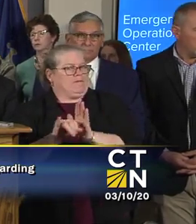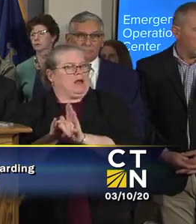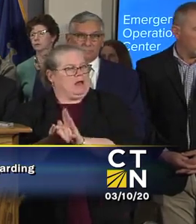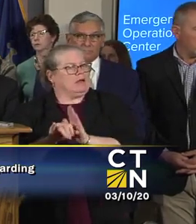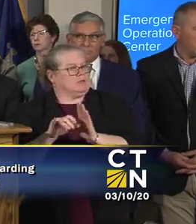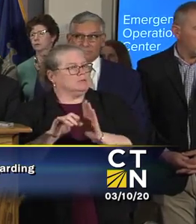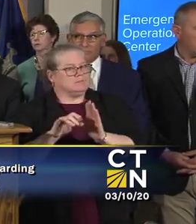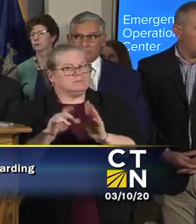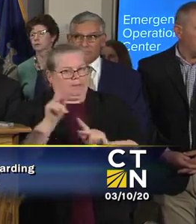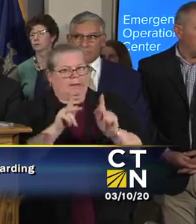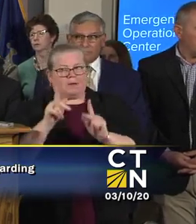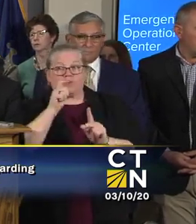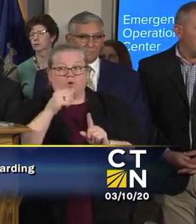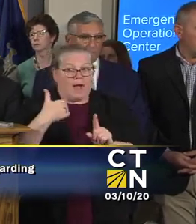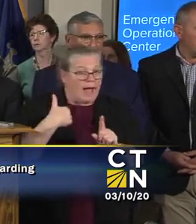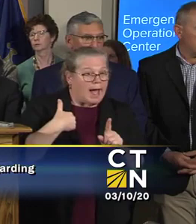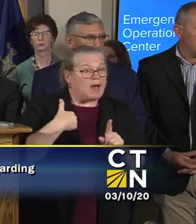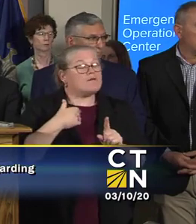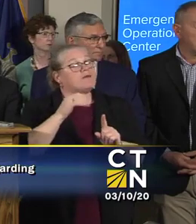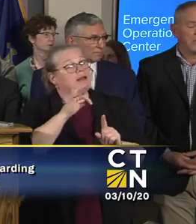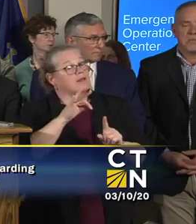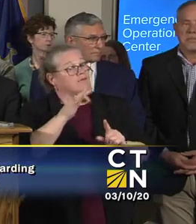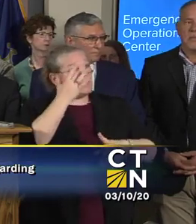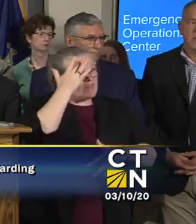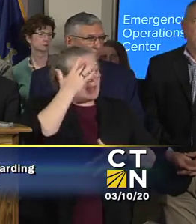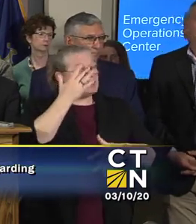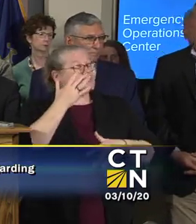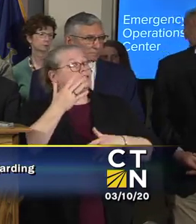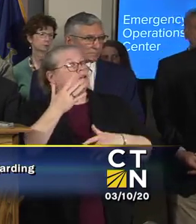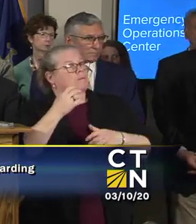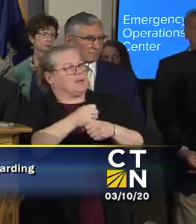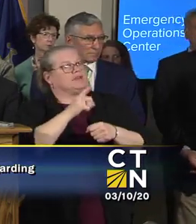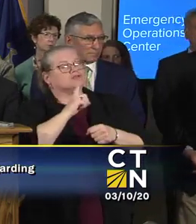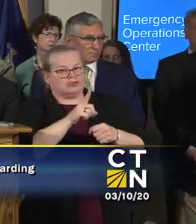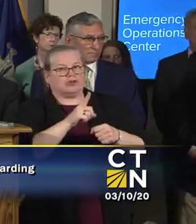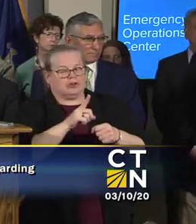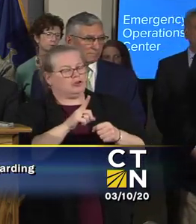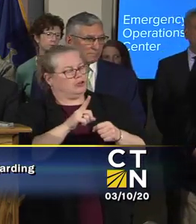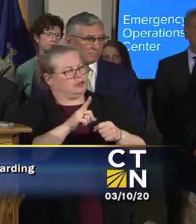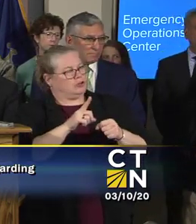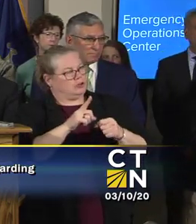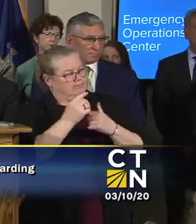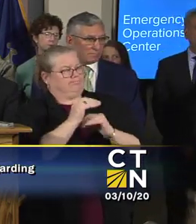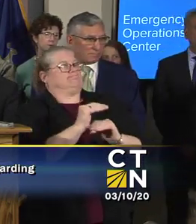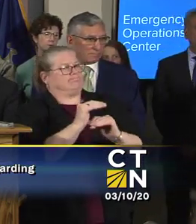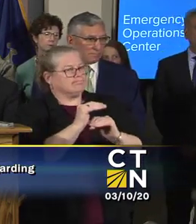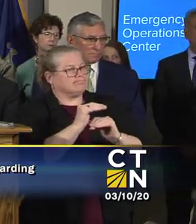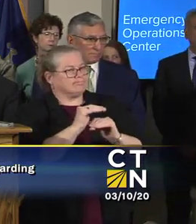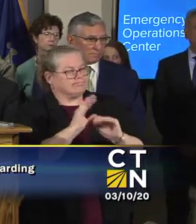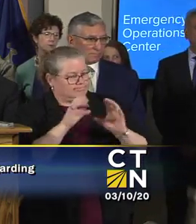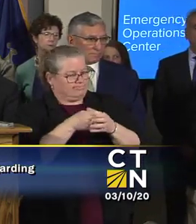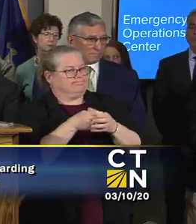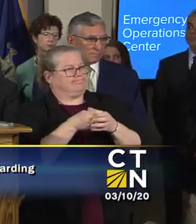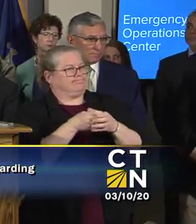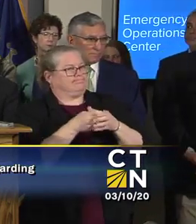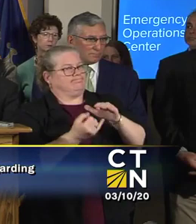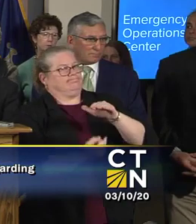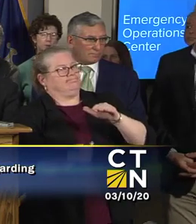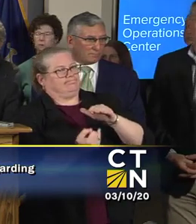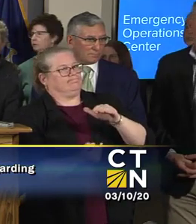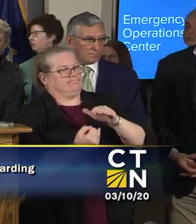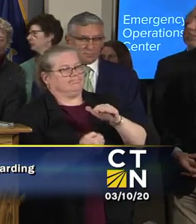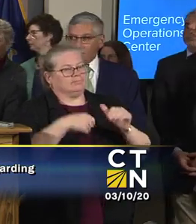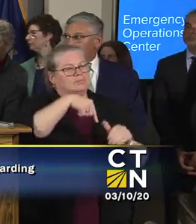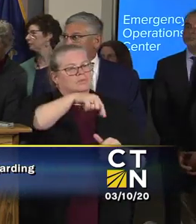are infected or contagious are quarantined. So Region 14 is the only school district that is closing. Is that from K